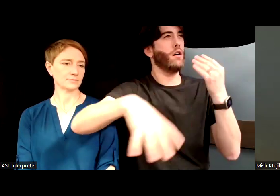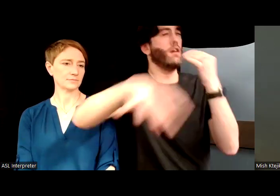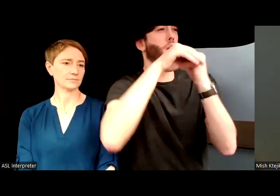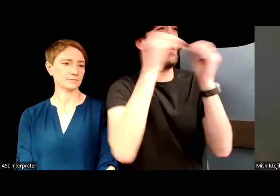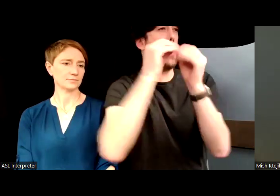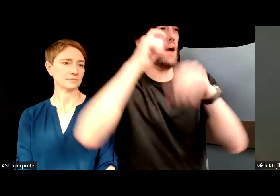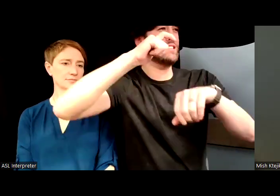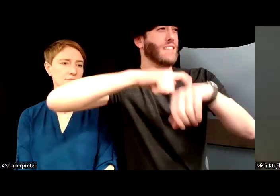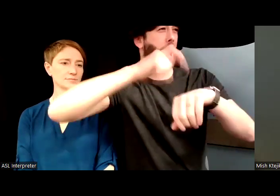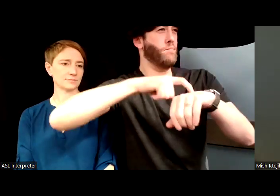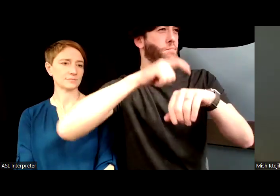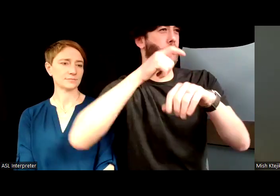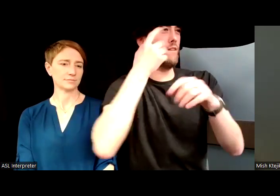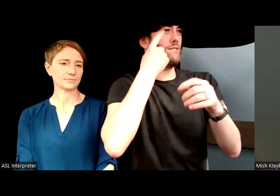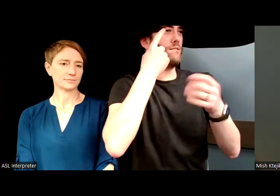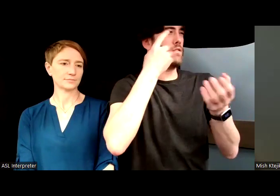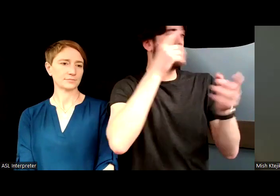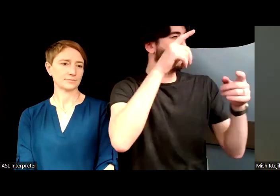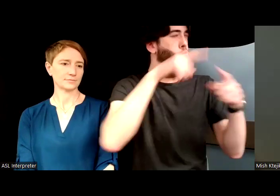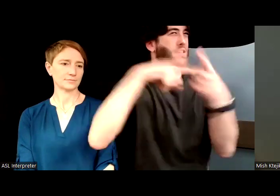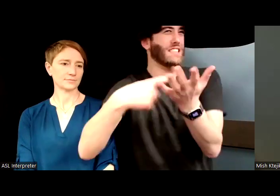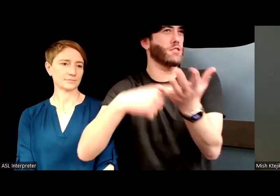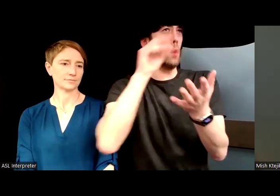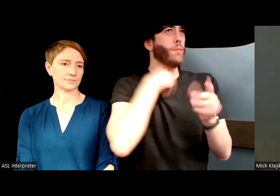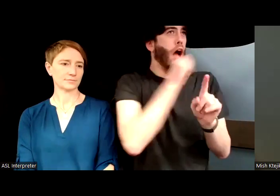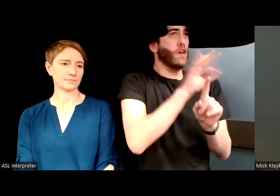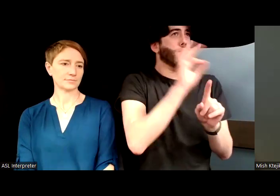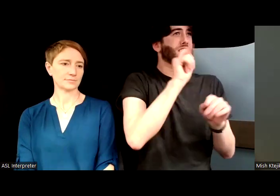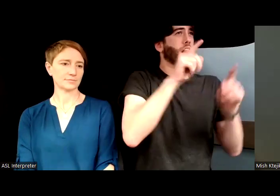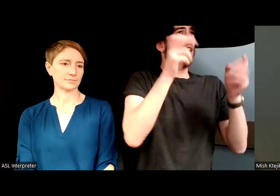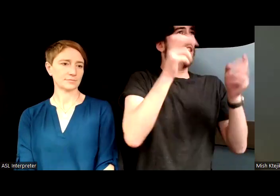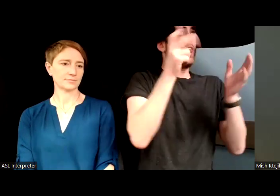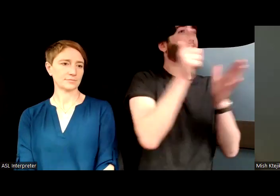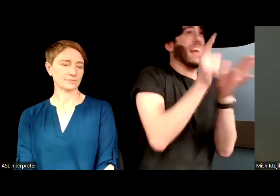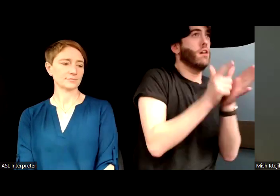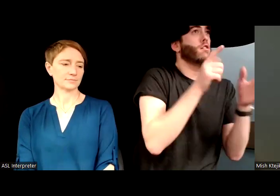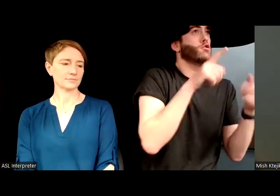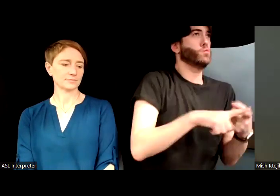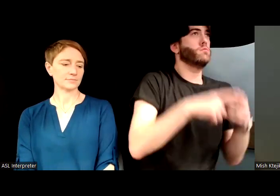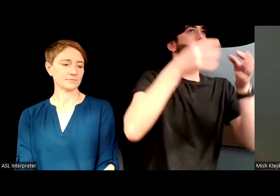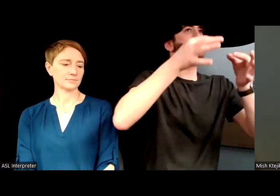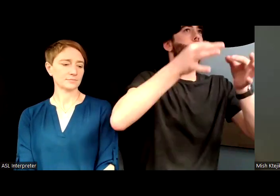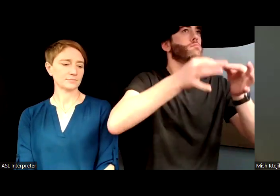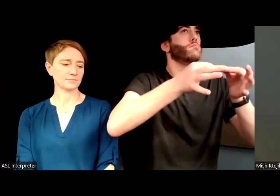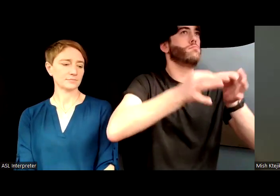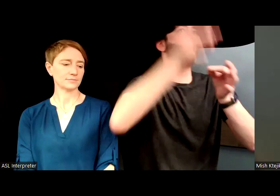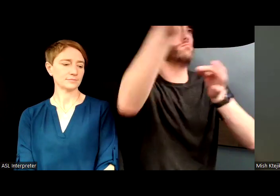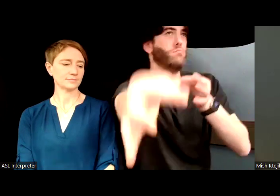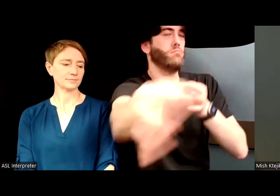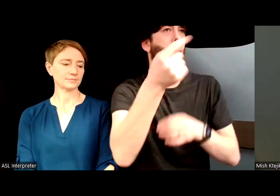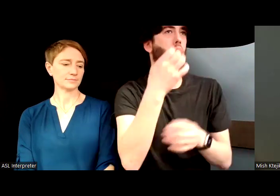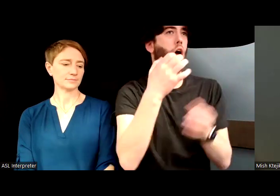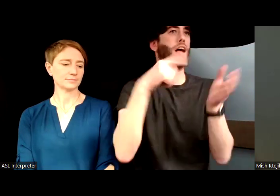so much involved in the processes that I feel like this is going to take us a little bit more time than usual. So I'm wondering if it's legally